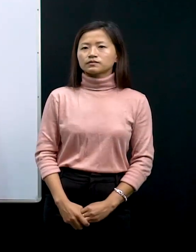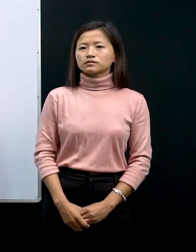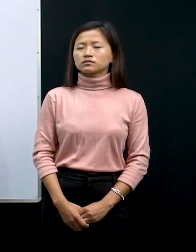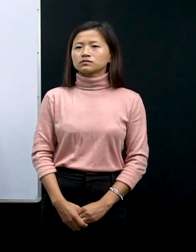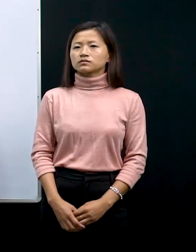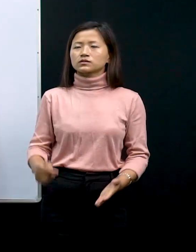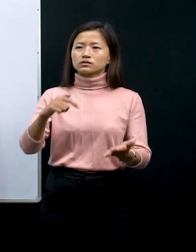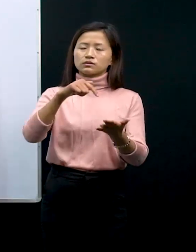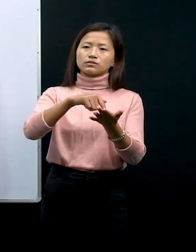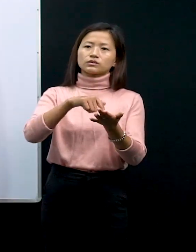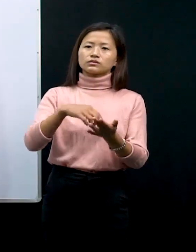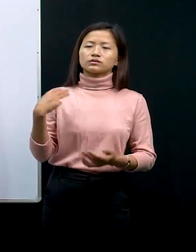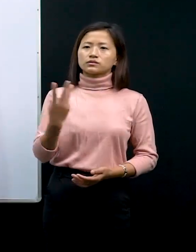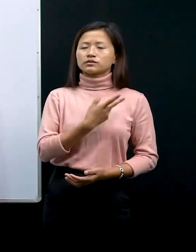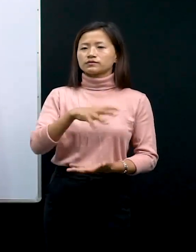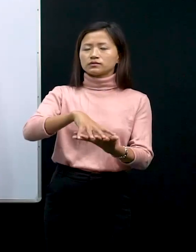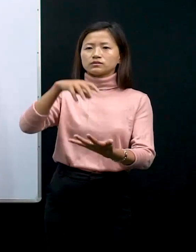what are the points we have learned?